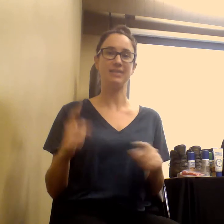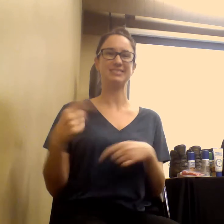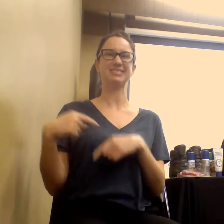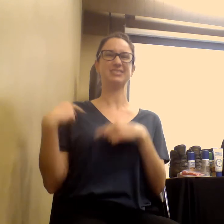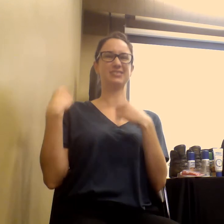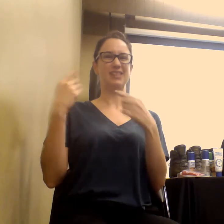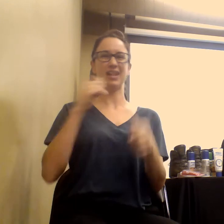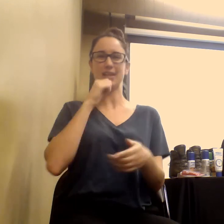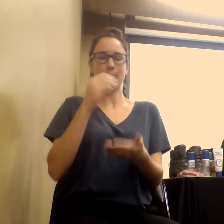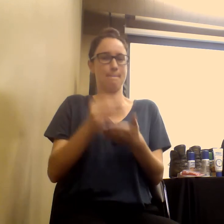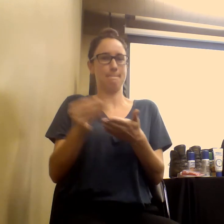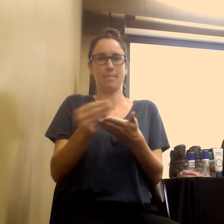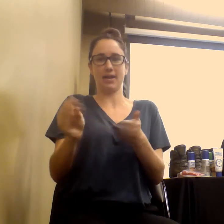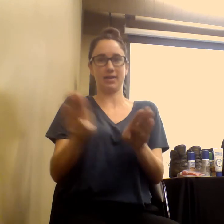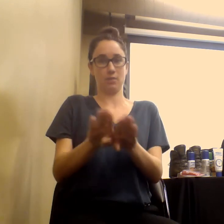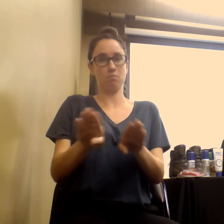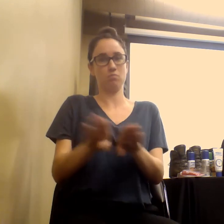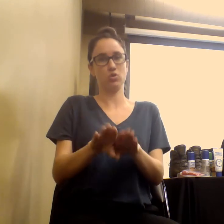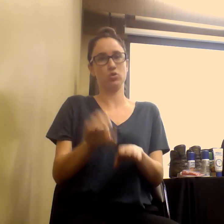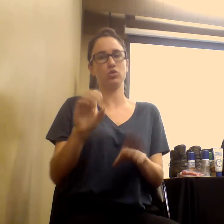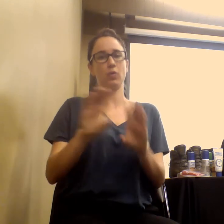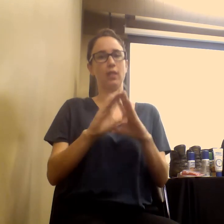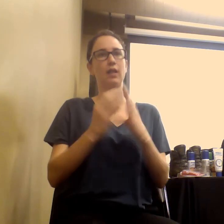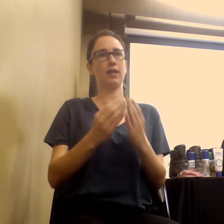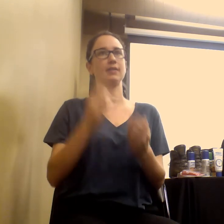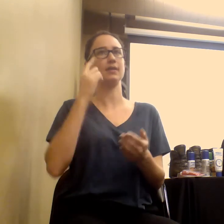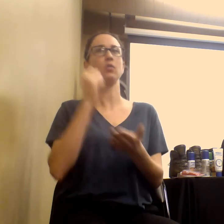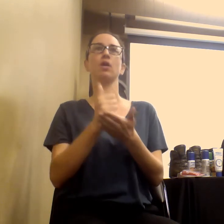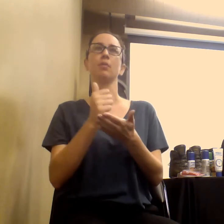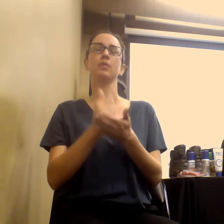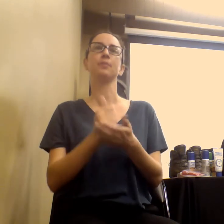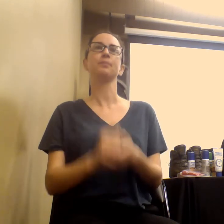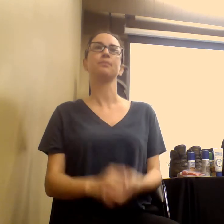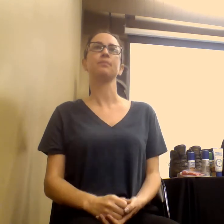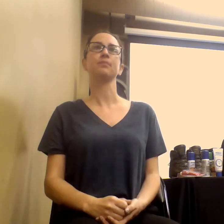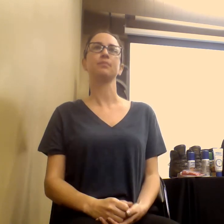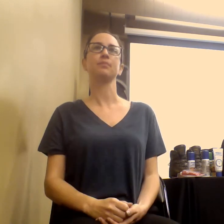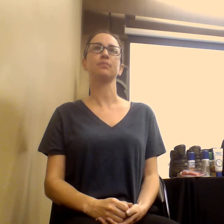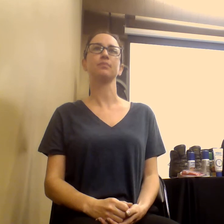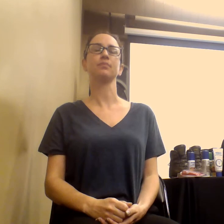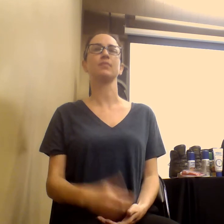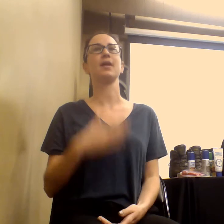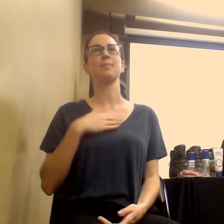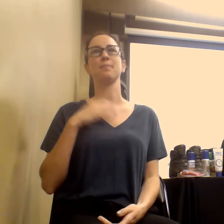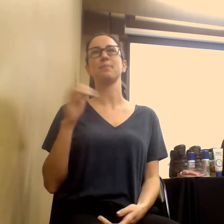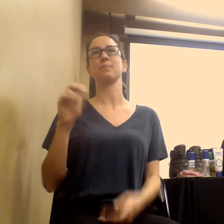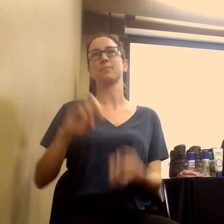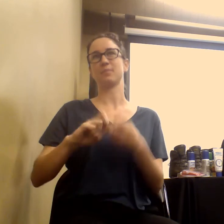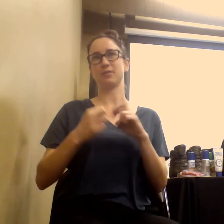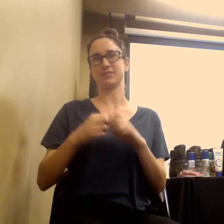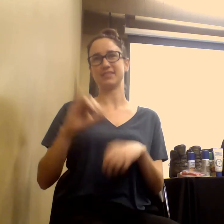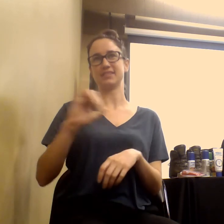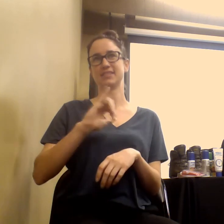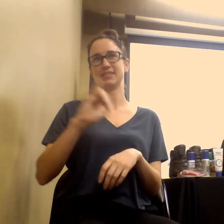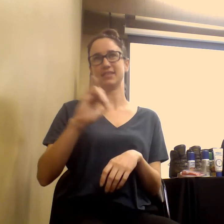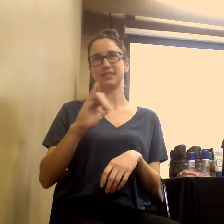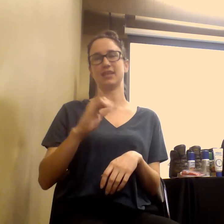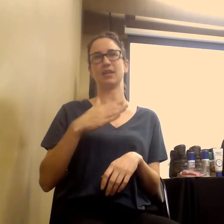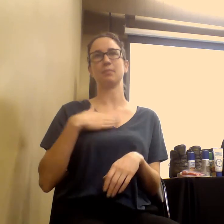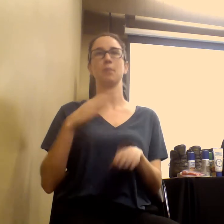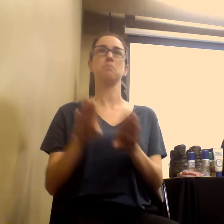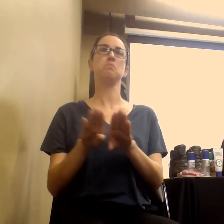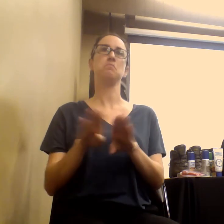So. Okay. Yeah, well, I'm in the same problem you're having. Basically, my boots were working fine, and now the last couple of times